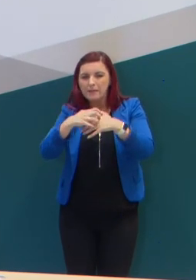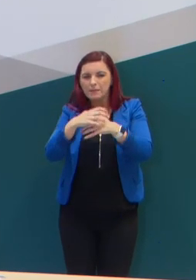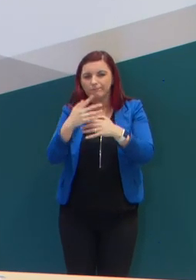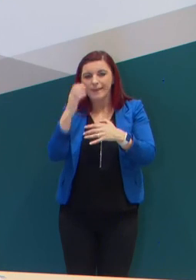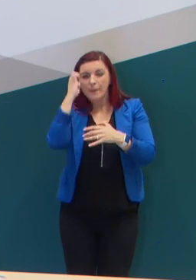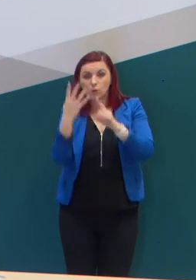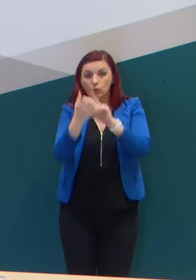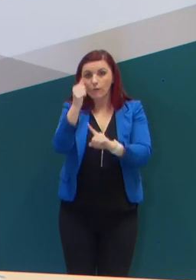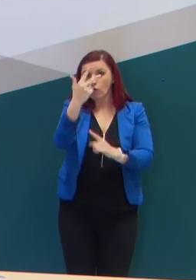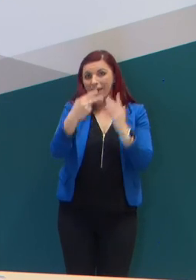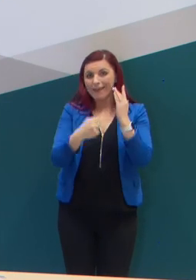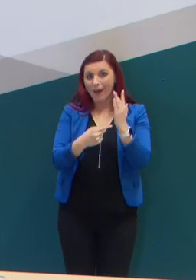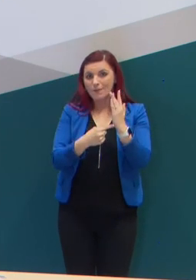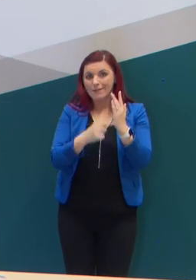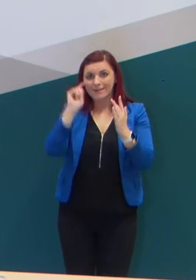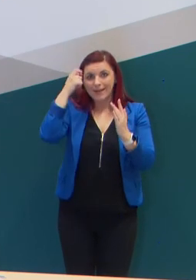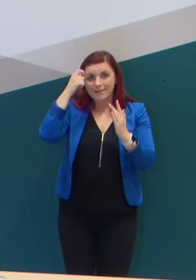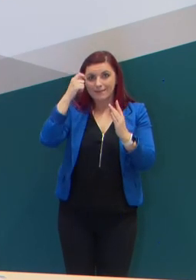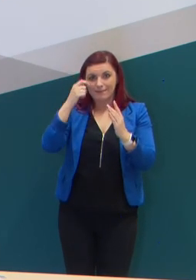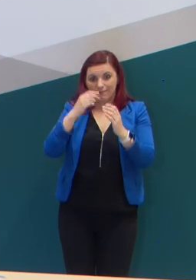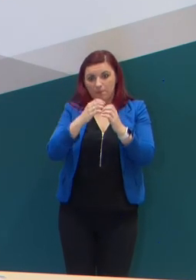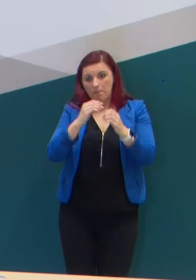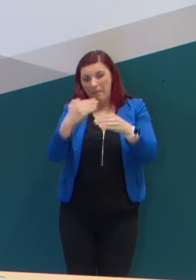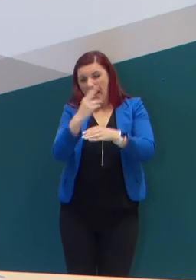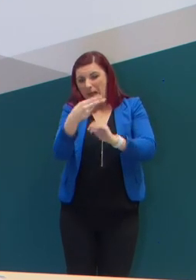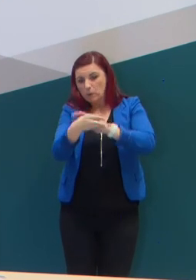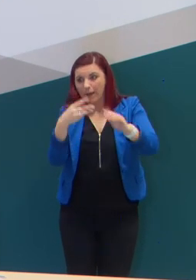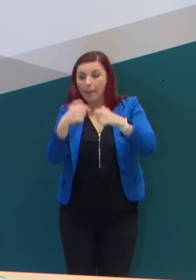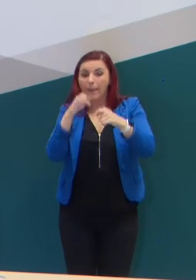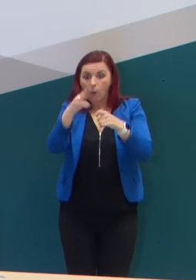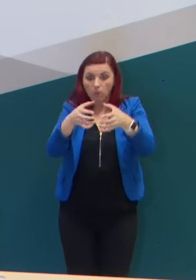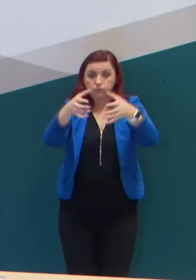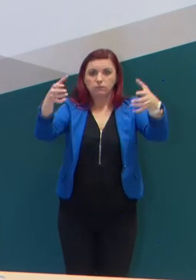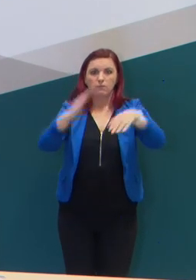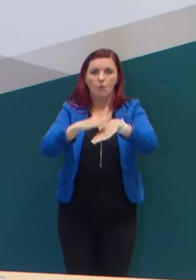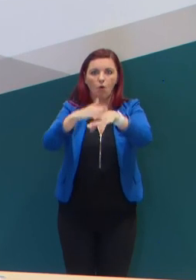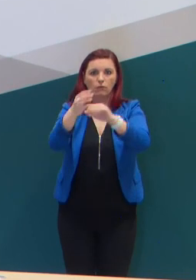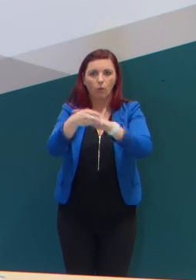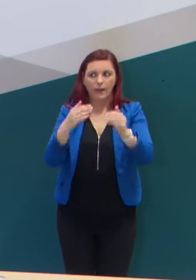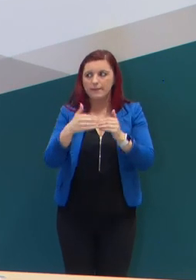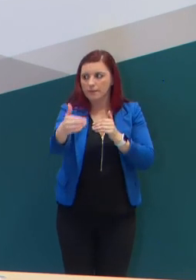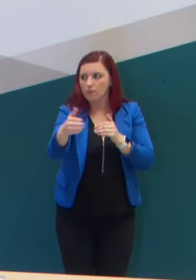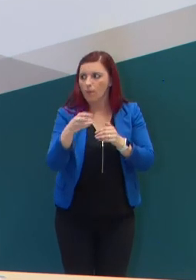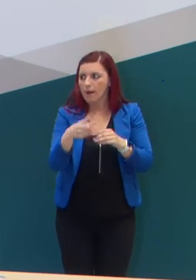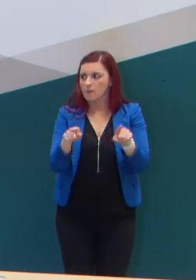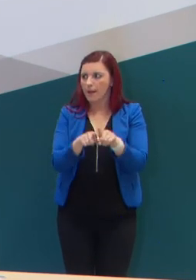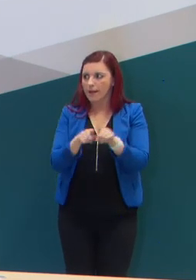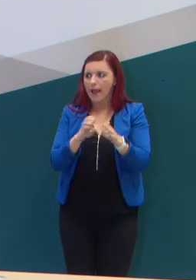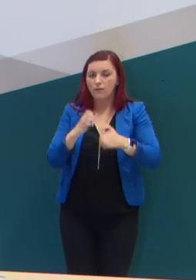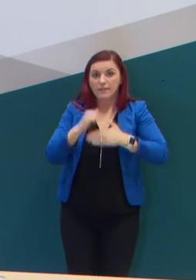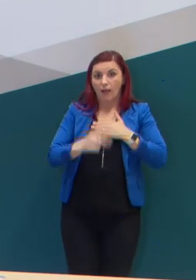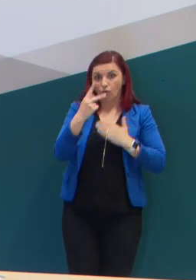next week, and that will continue to increase over the coming sort of 4 weeks, probably to a capacity of 15,000 to 16,000 tests per